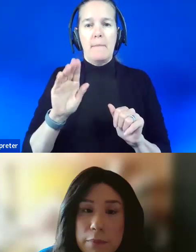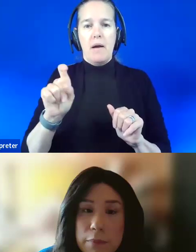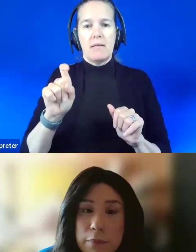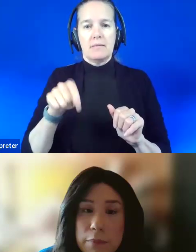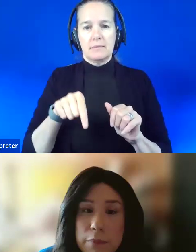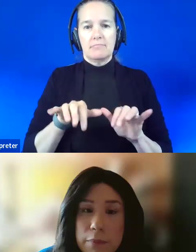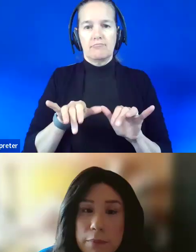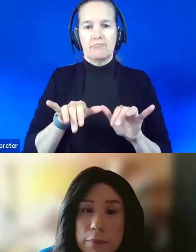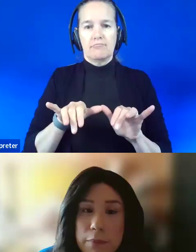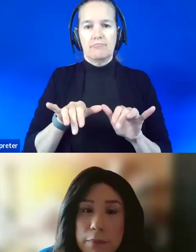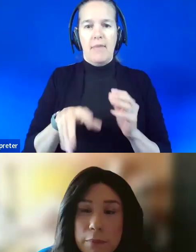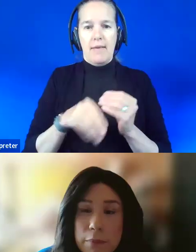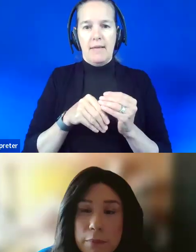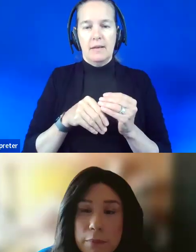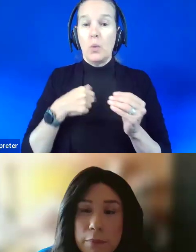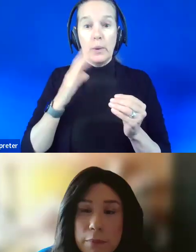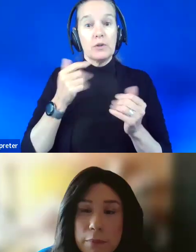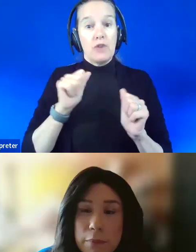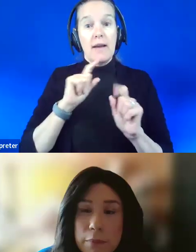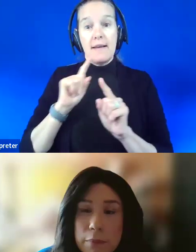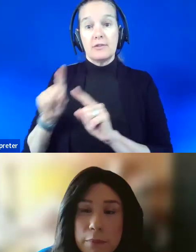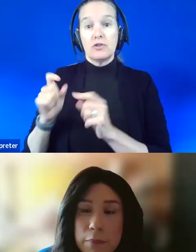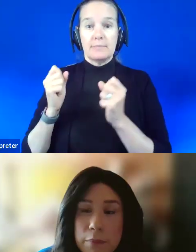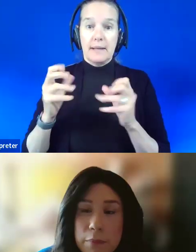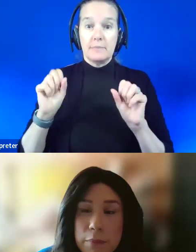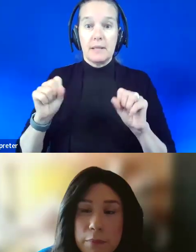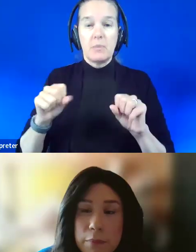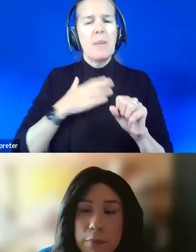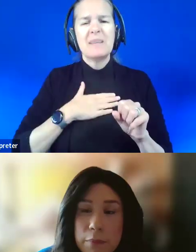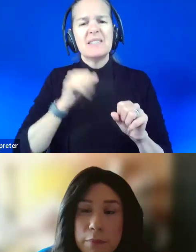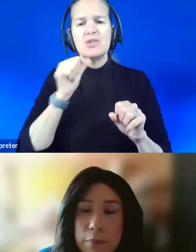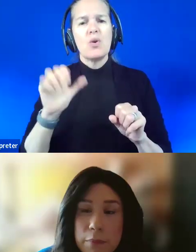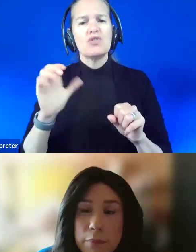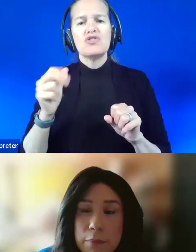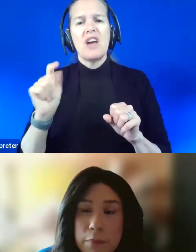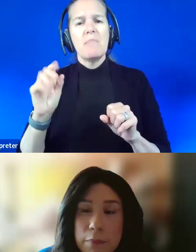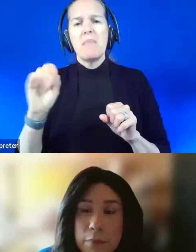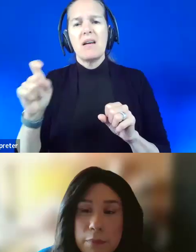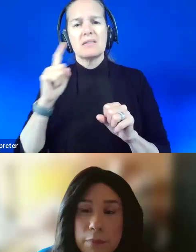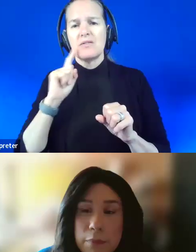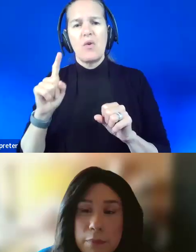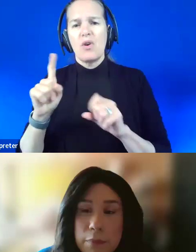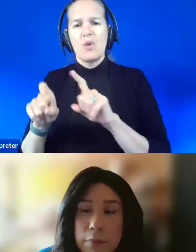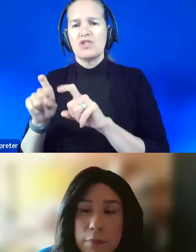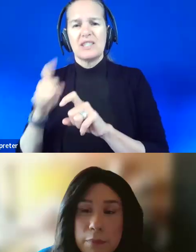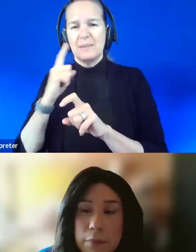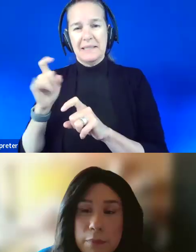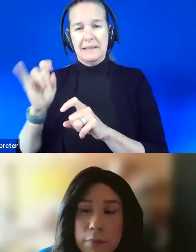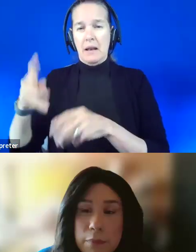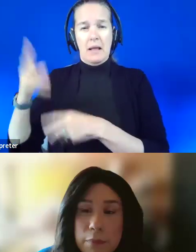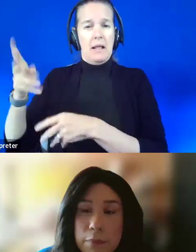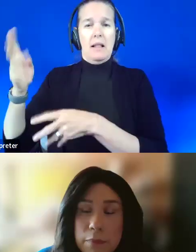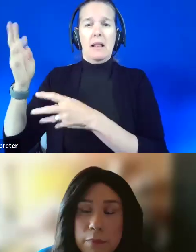We will try to get to as many as we can. Please don't use the chat box for those questions because that gets quite busy and we may